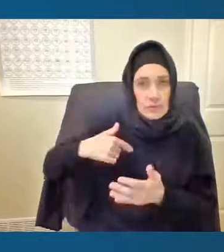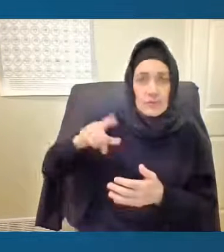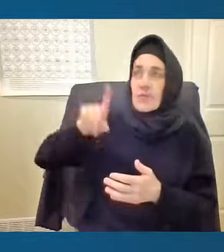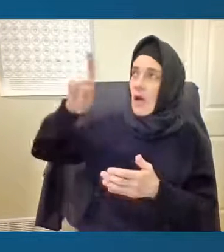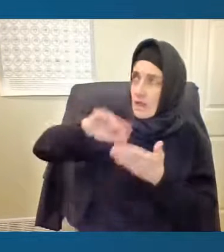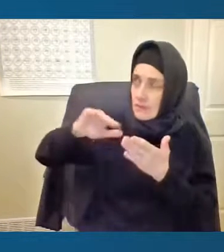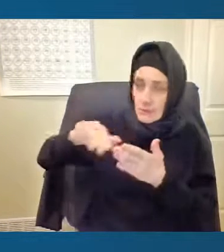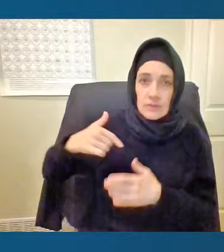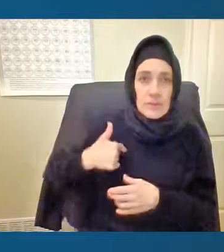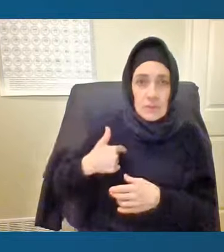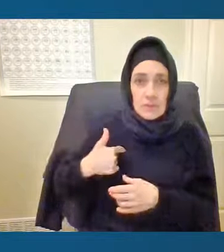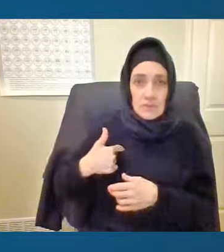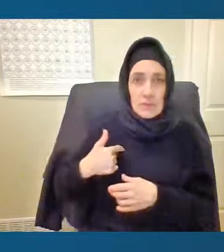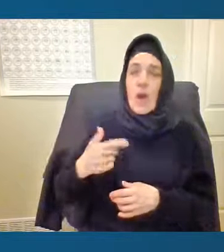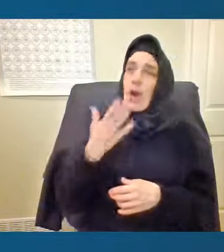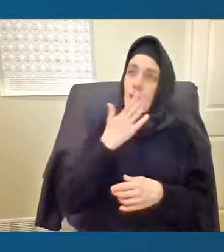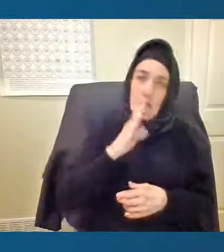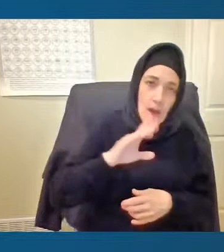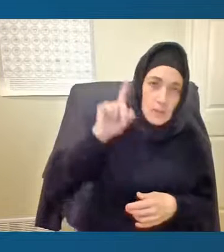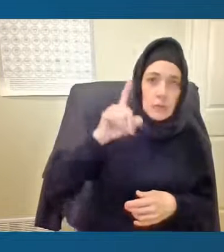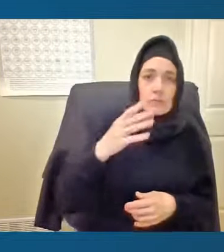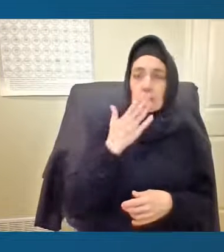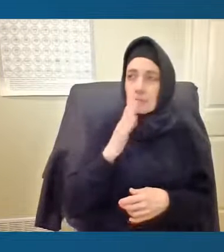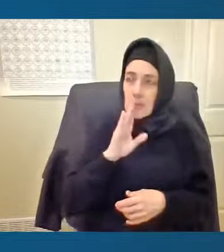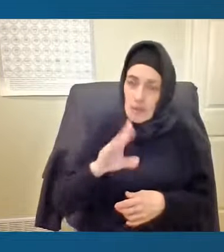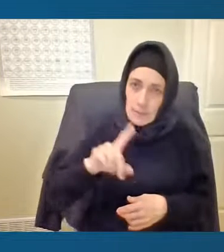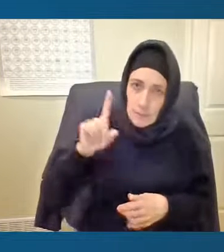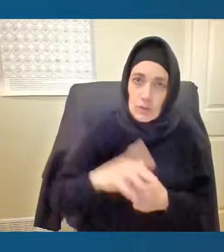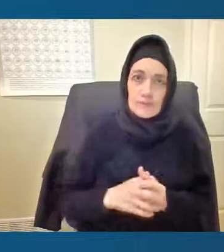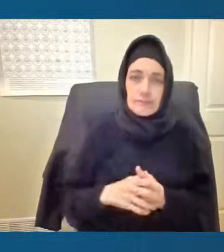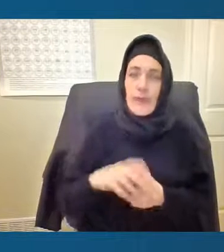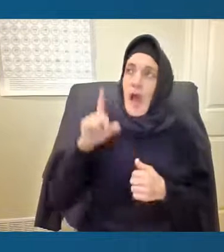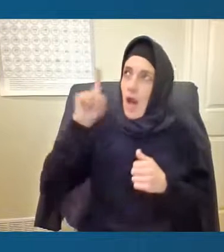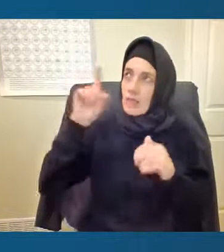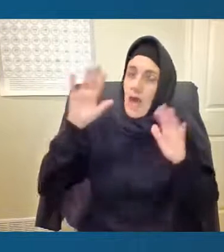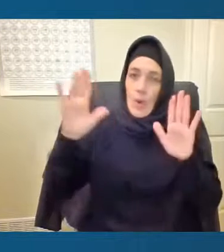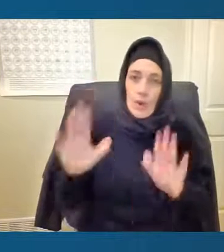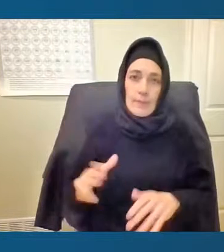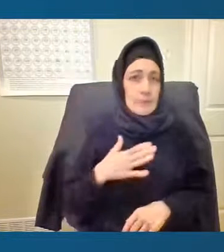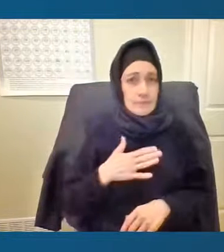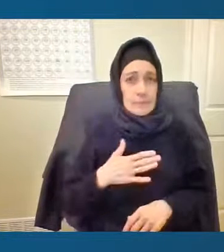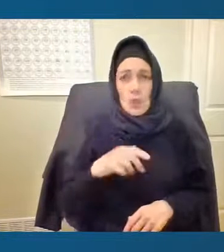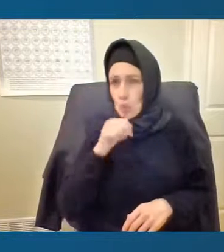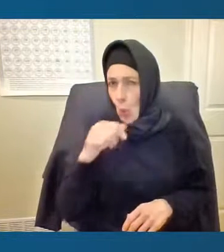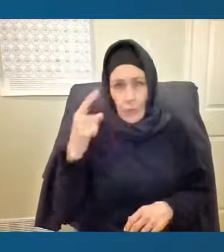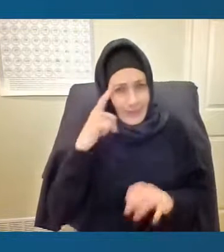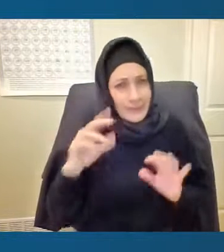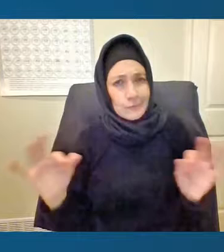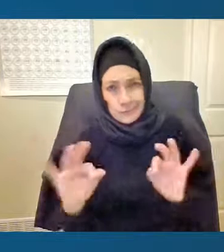lightly. Allahu Akbar. Okay, so we go forward. How much time do we have to Maghrib?